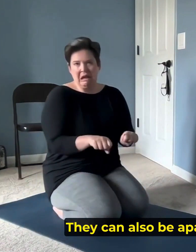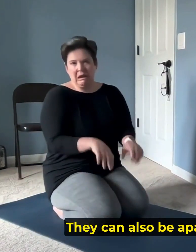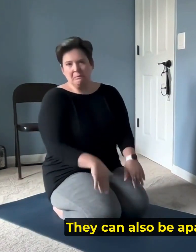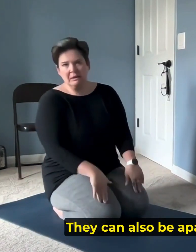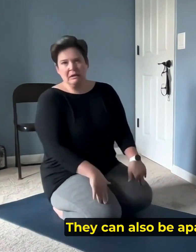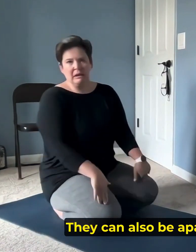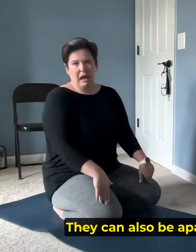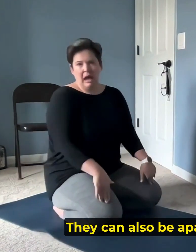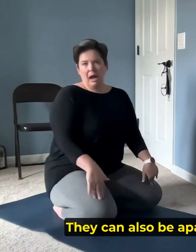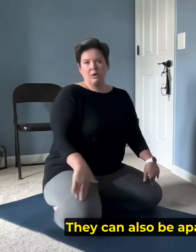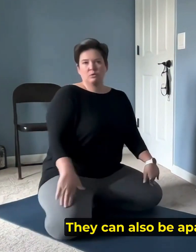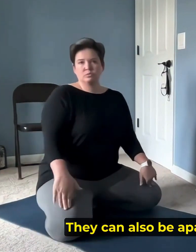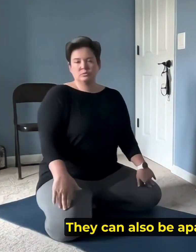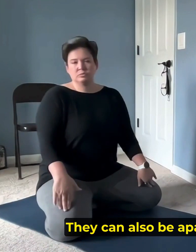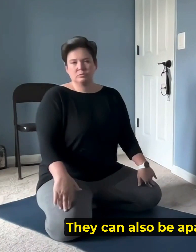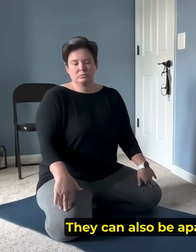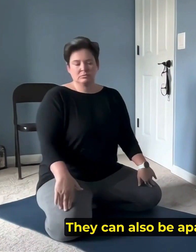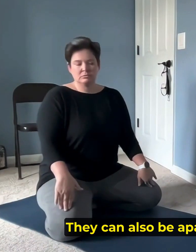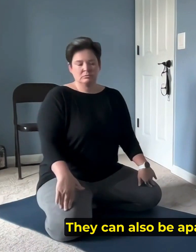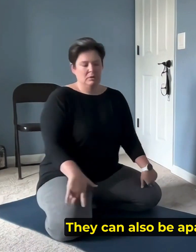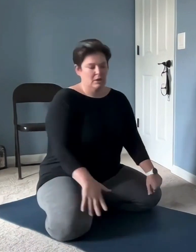can also be apart from each other.